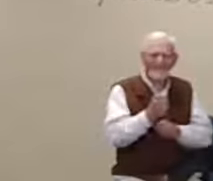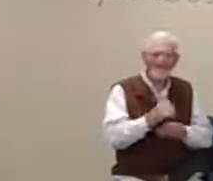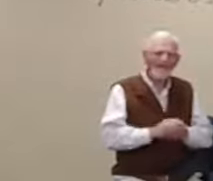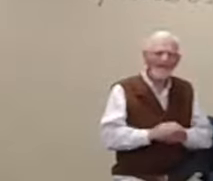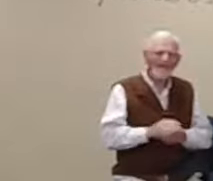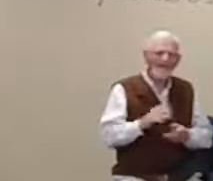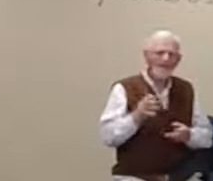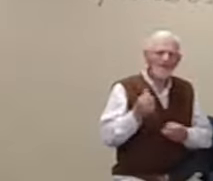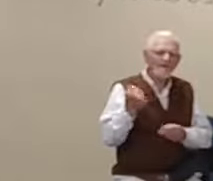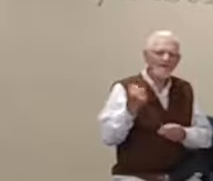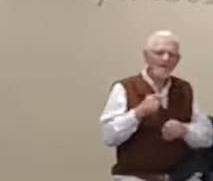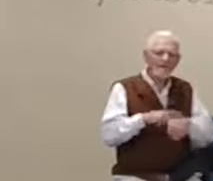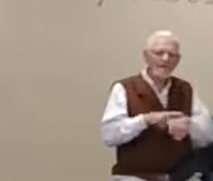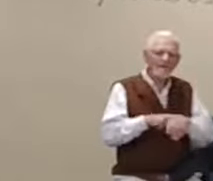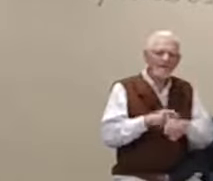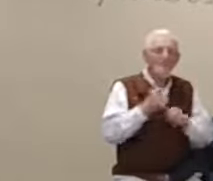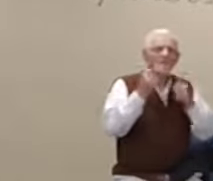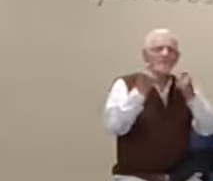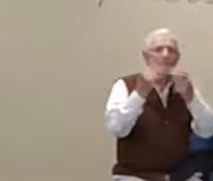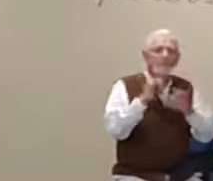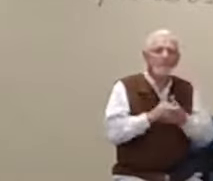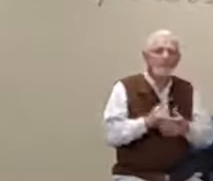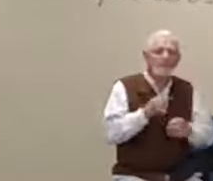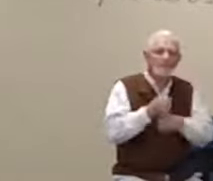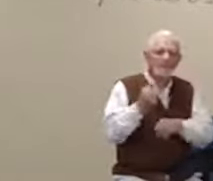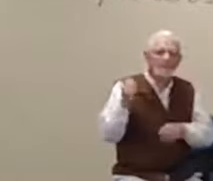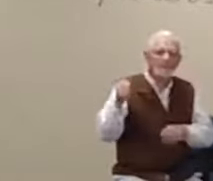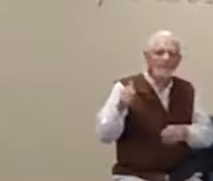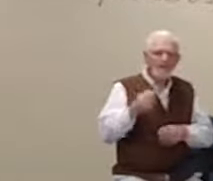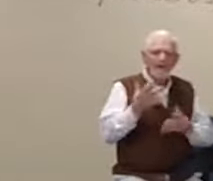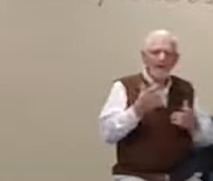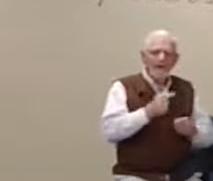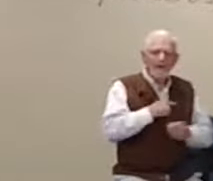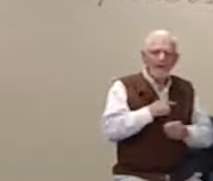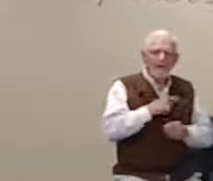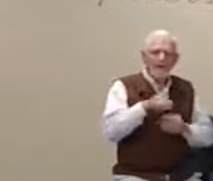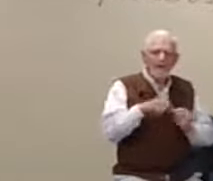me a while to figure it out. I blame myself a lot. I carry a lot of guilt with all of that.